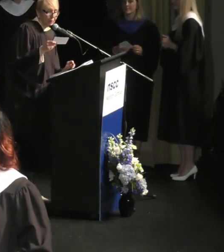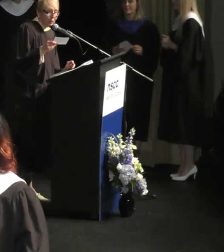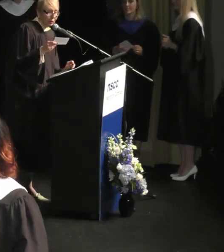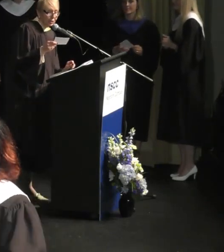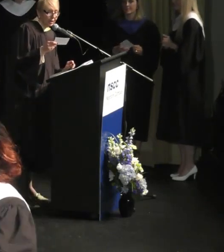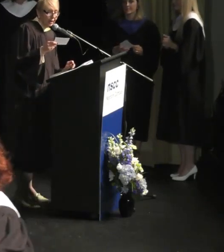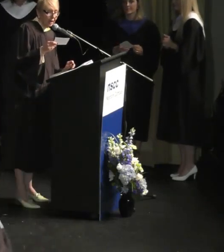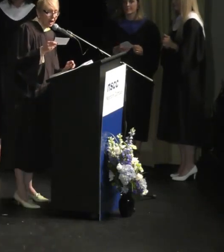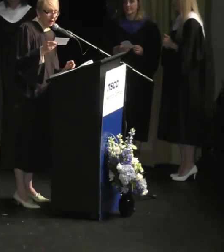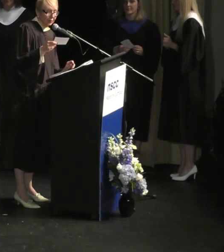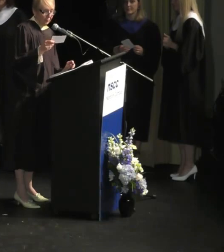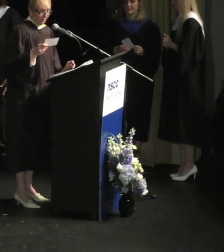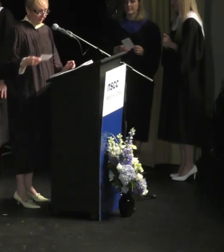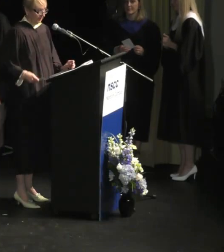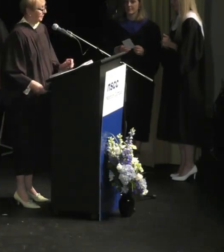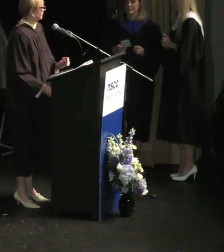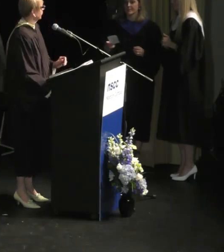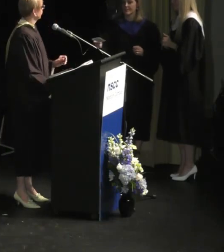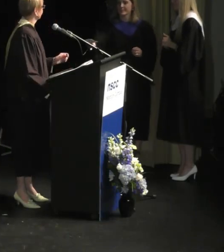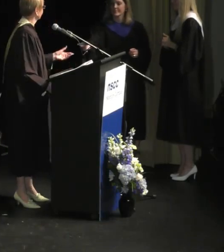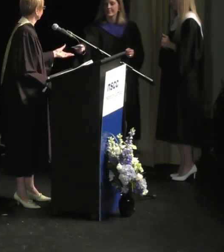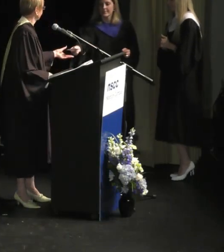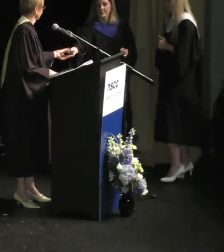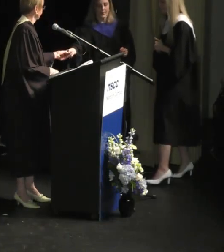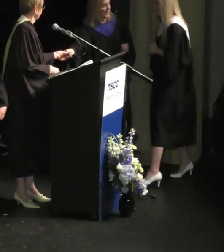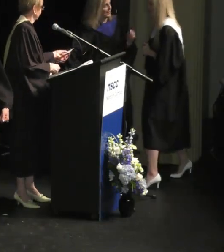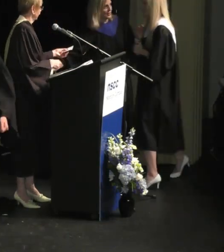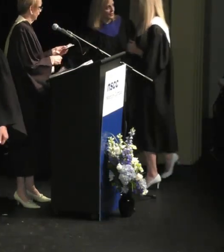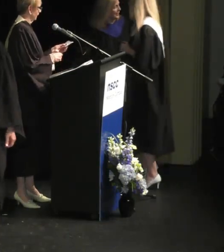Lisa Podursky, honors.